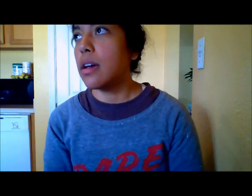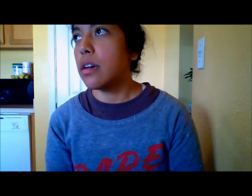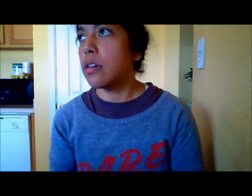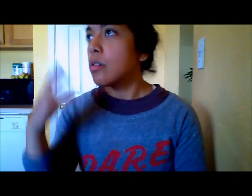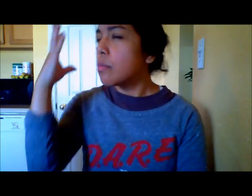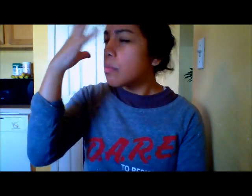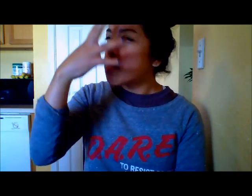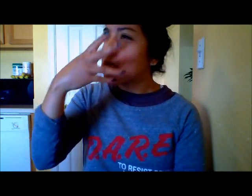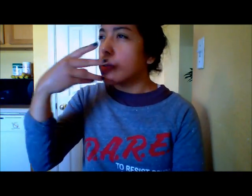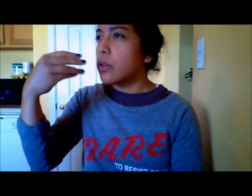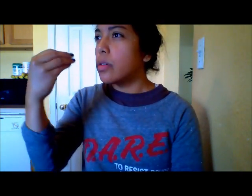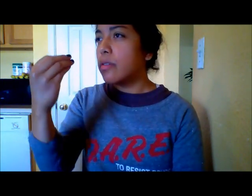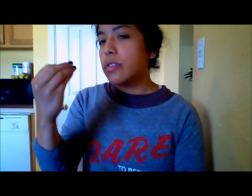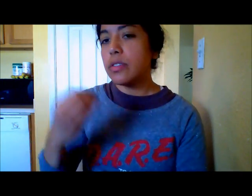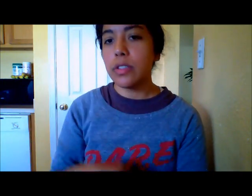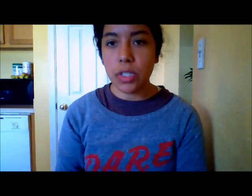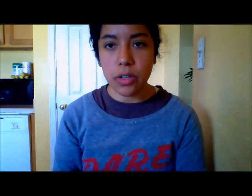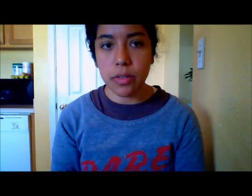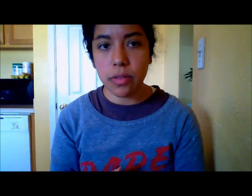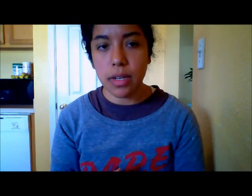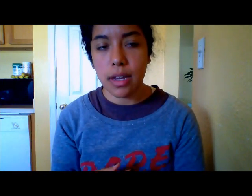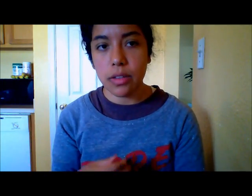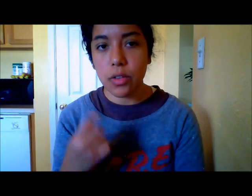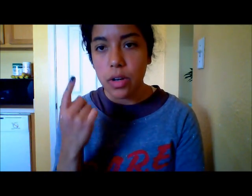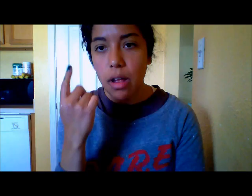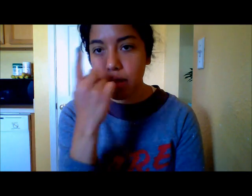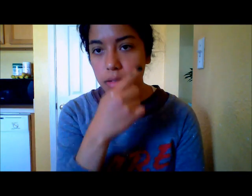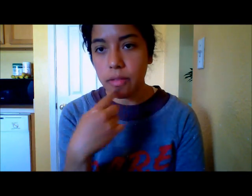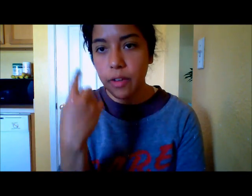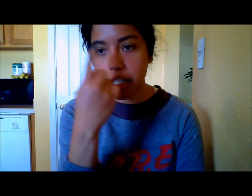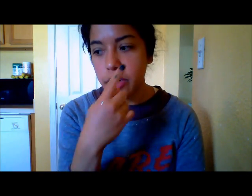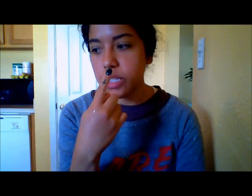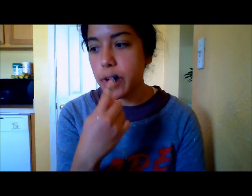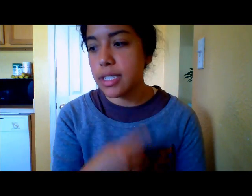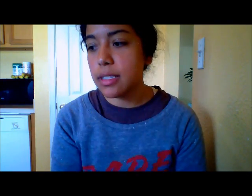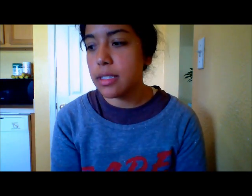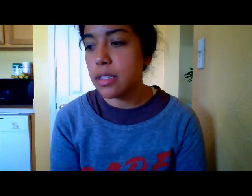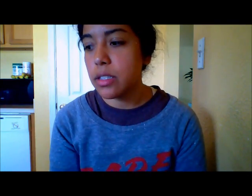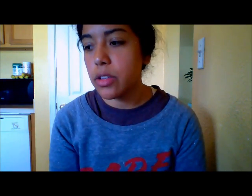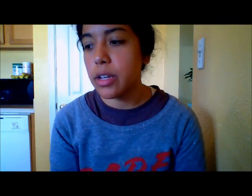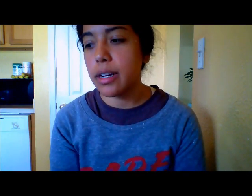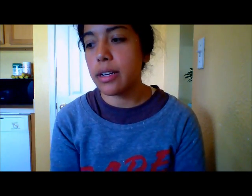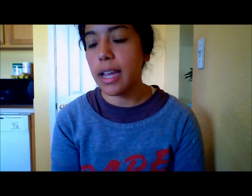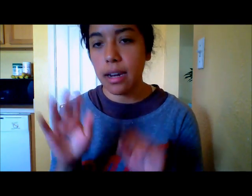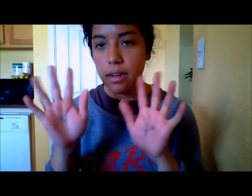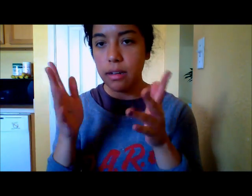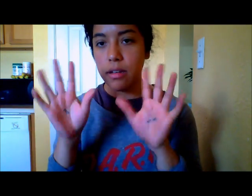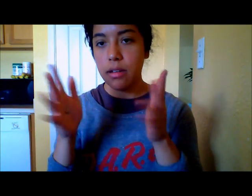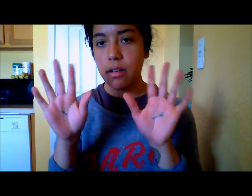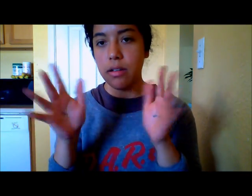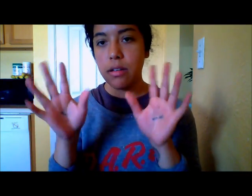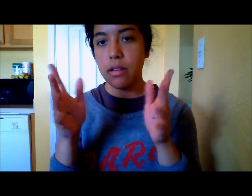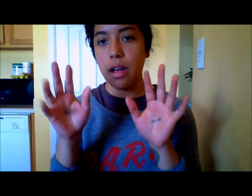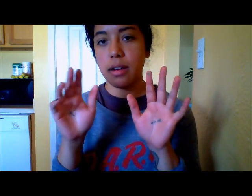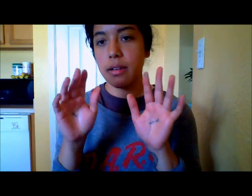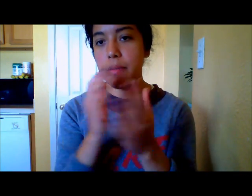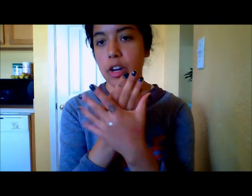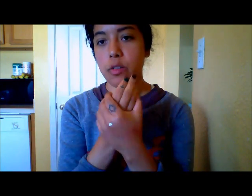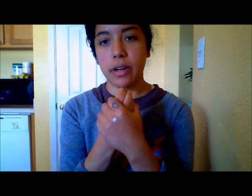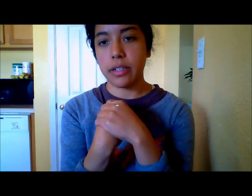uh, beautiful. So those are all facial expressions. So they're, again, non-manual